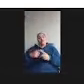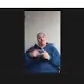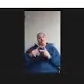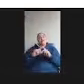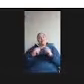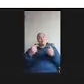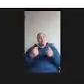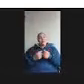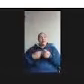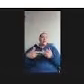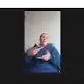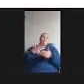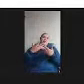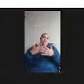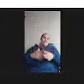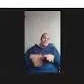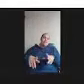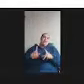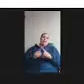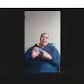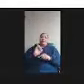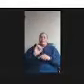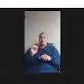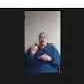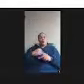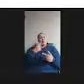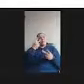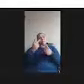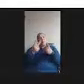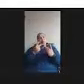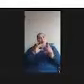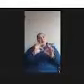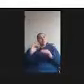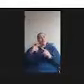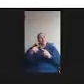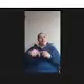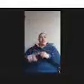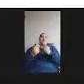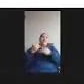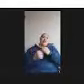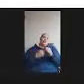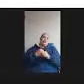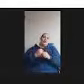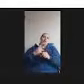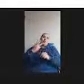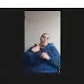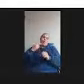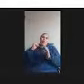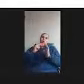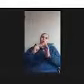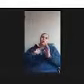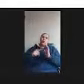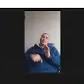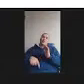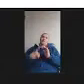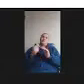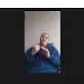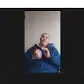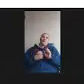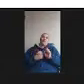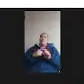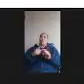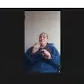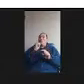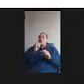and we are looking at that for this financial year. We have looked at it for this financial year. The reality of the matter